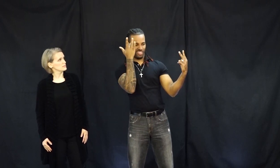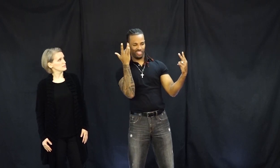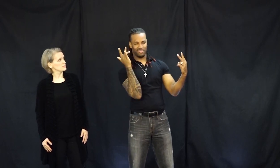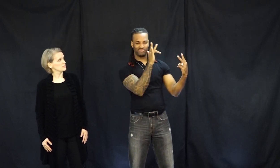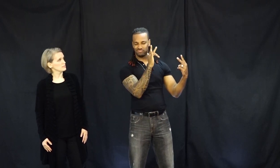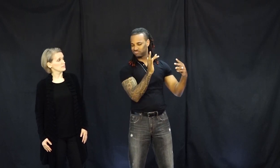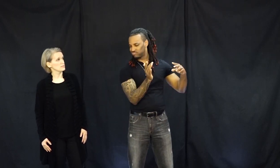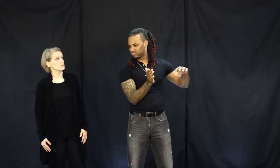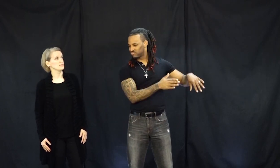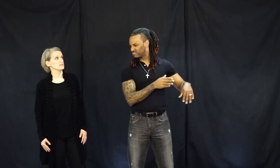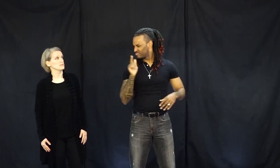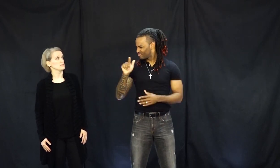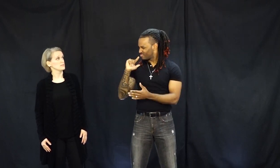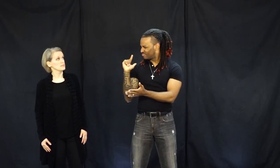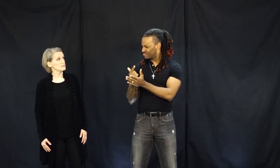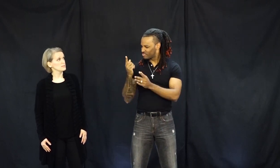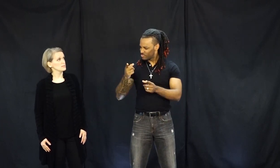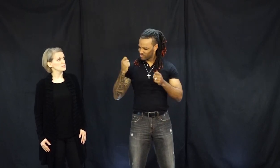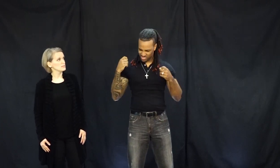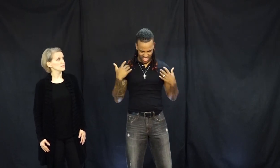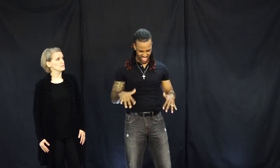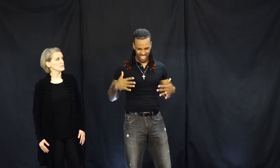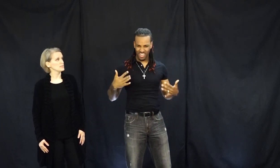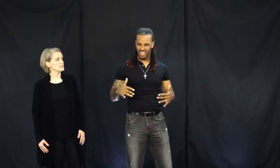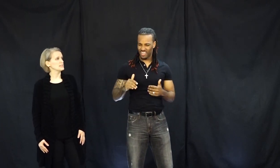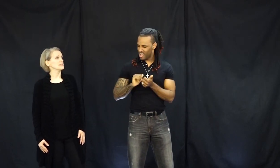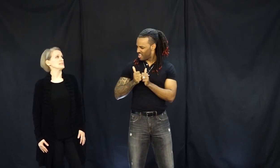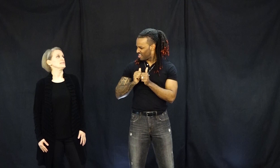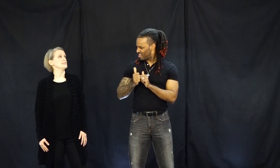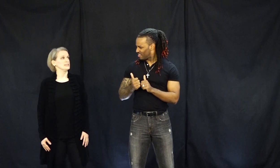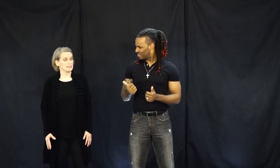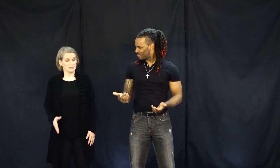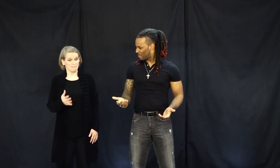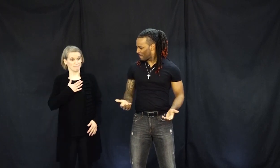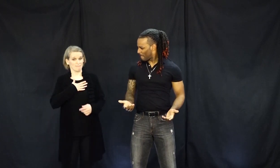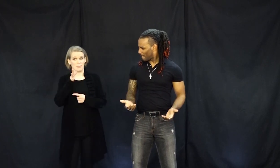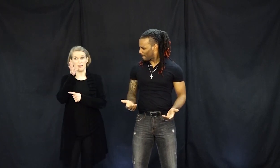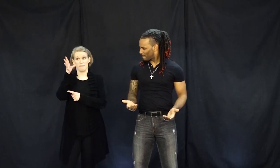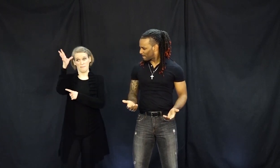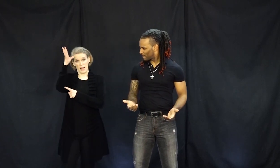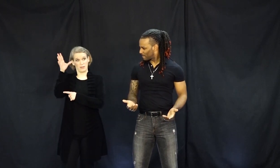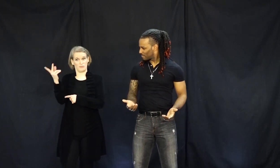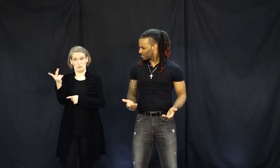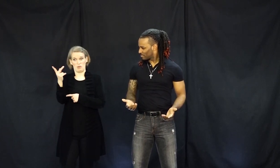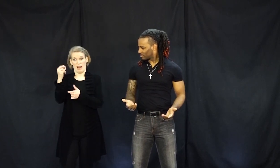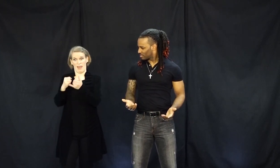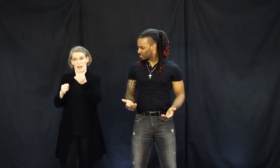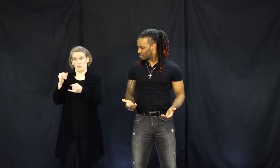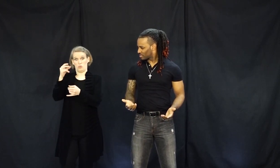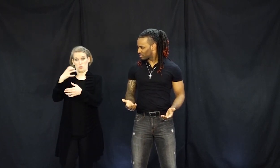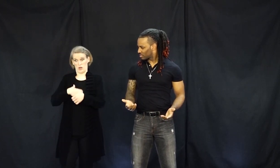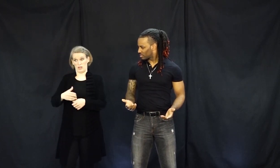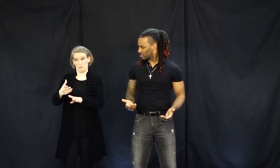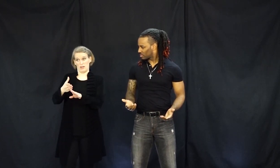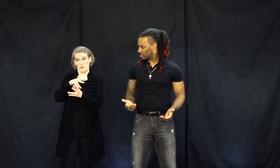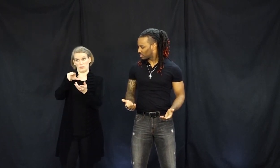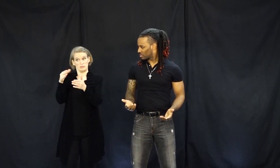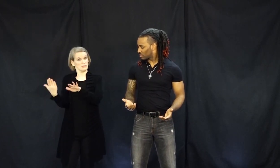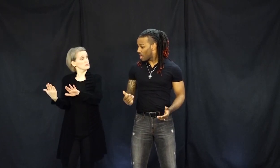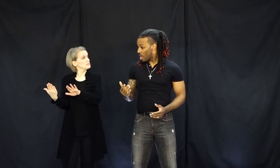stupid. I'm not stupid. So how'd you do it? How'd you graduate so fast? It was my parents' dying wish before they passed. You're an orphan. Of